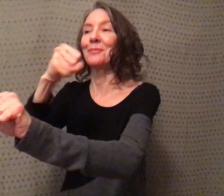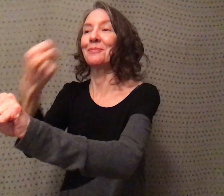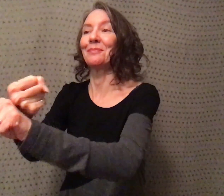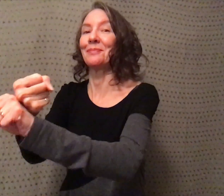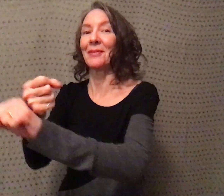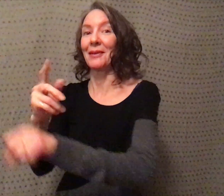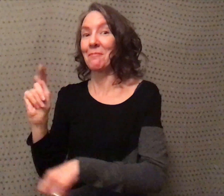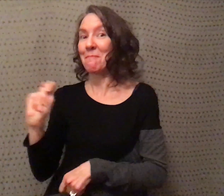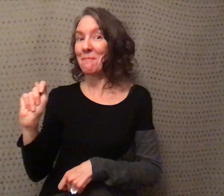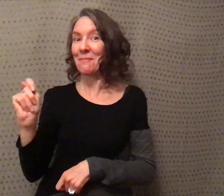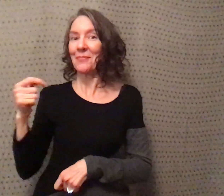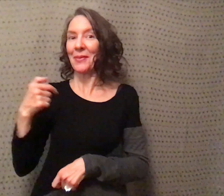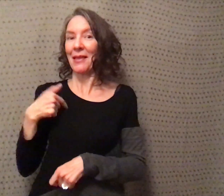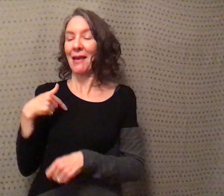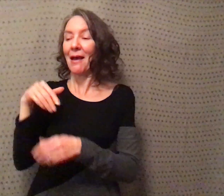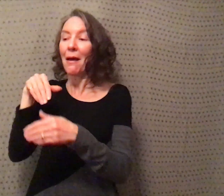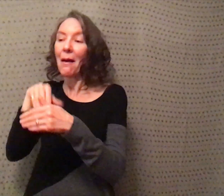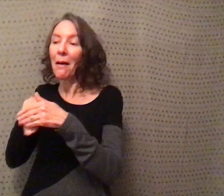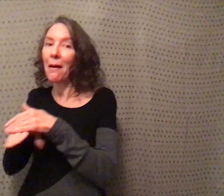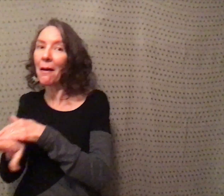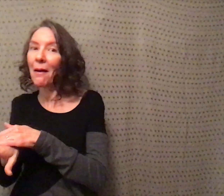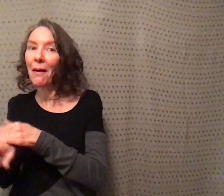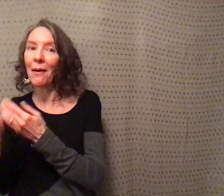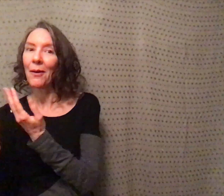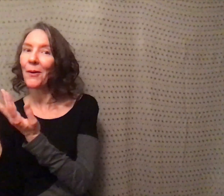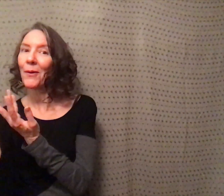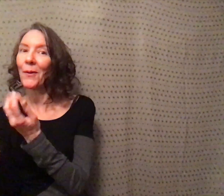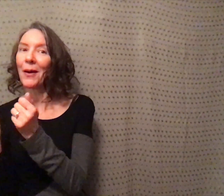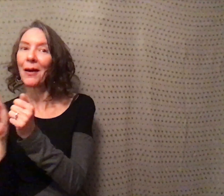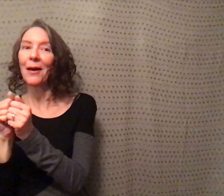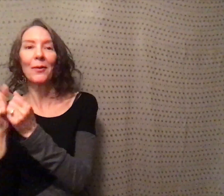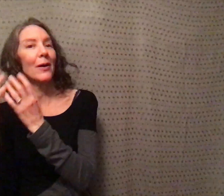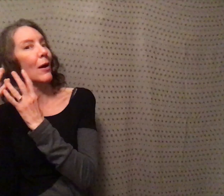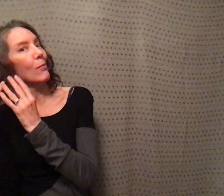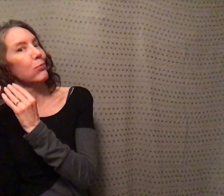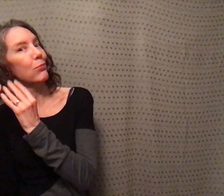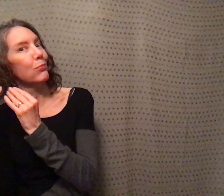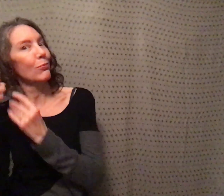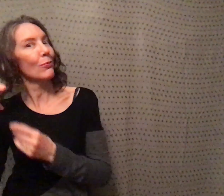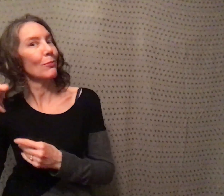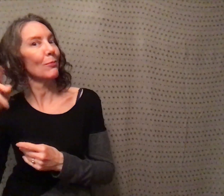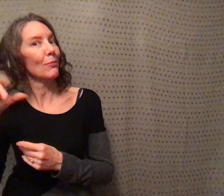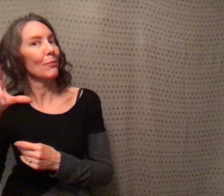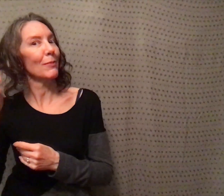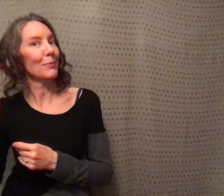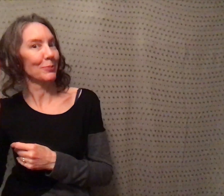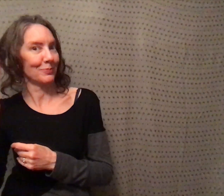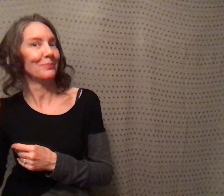parents' bedroom door. Then I went into the bathroom and waited with a pillow.